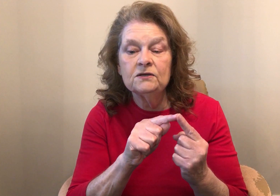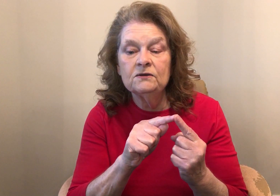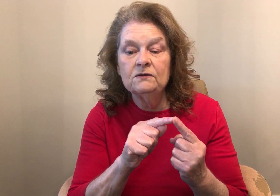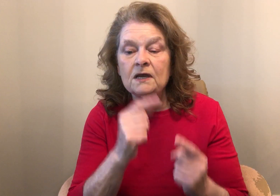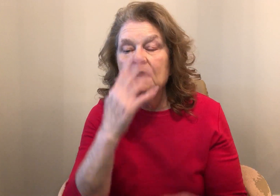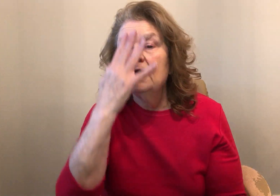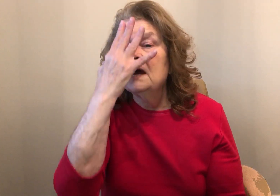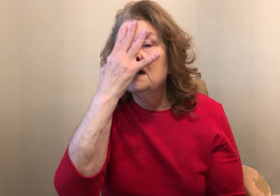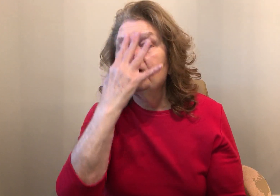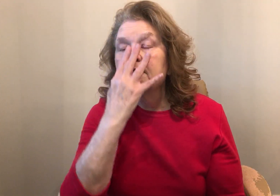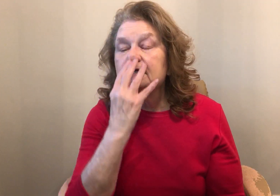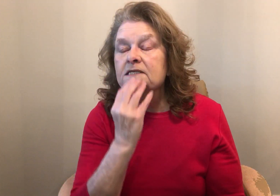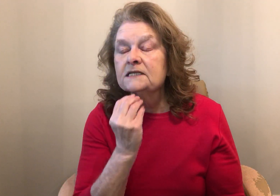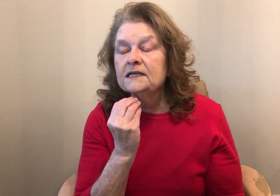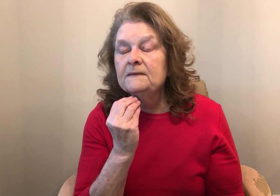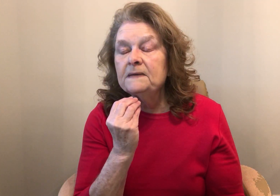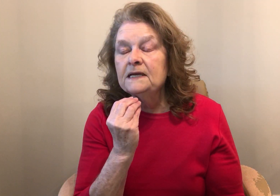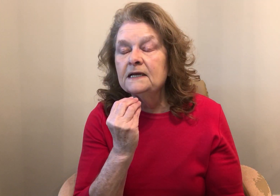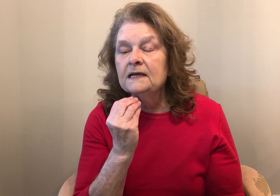to the sleeping,